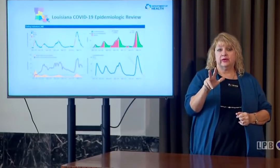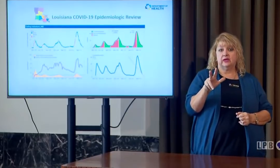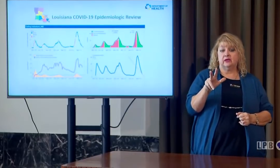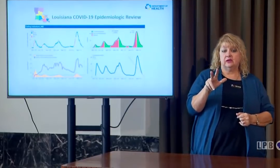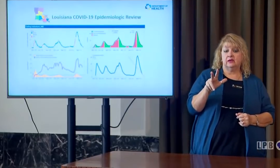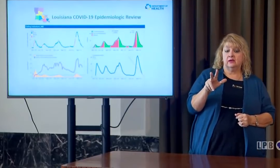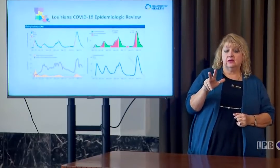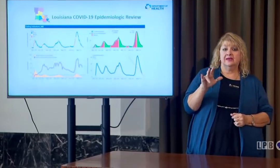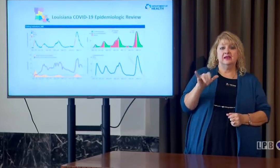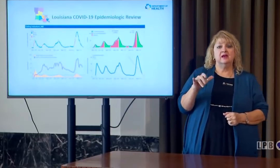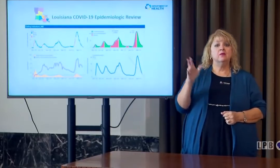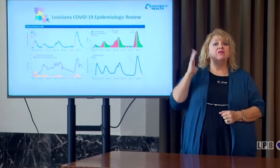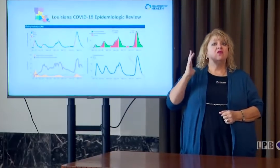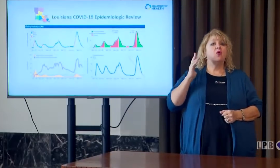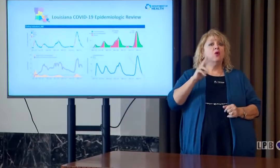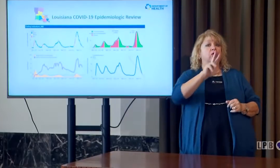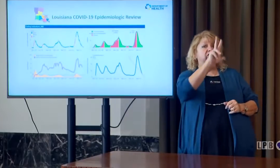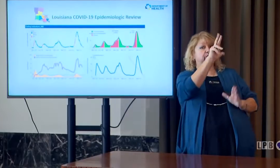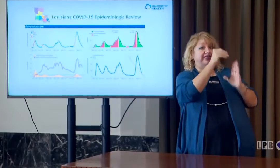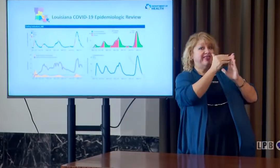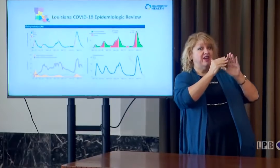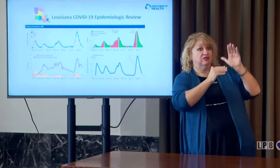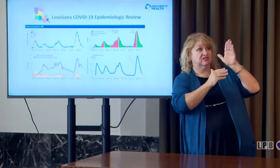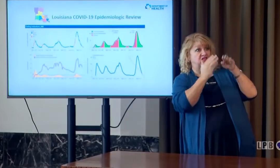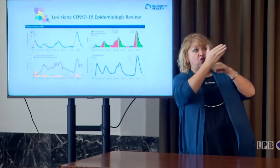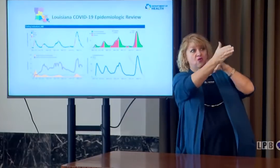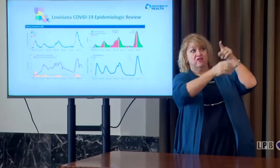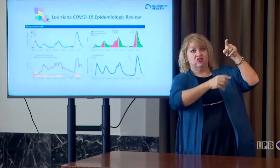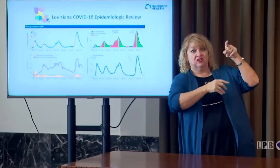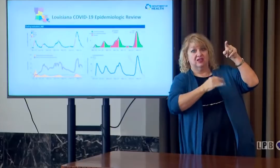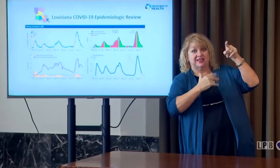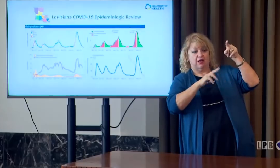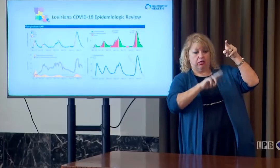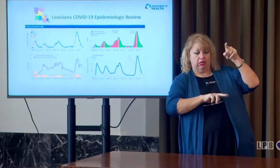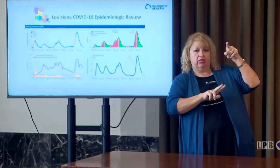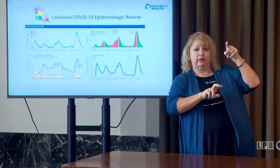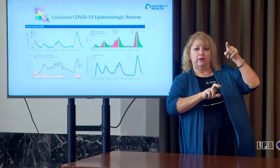that's down from over 3,000 at this peak.